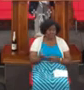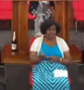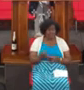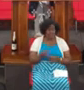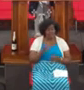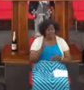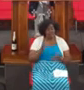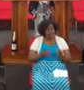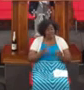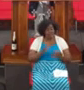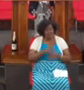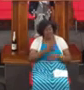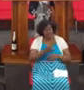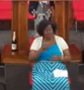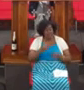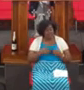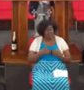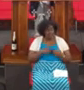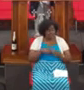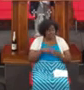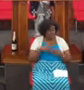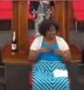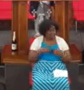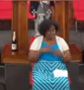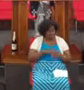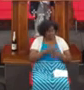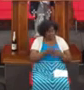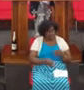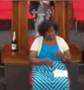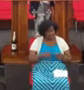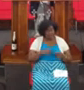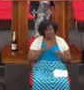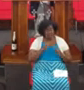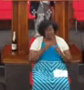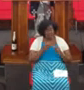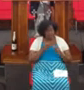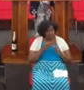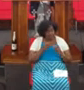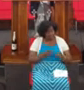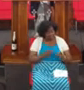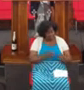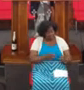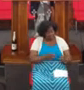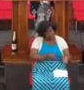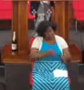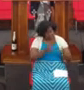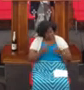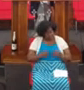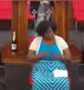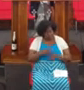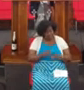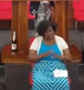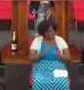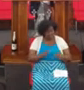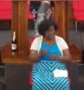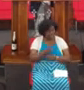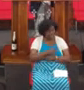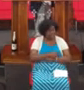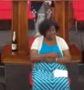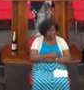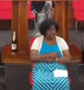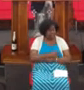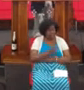should have an ass or an ox fall into the pit? You will not straightway, immediately, put him on the Sabbath day. Guess what?